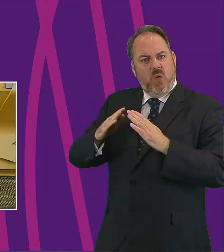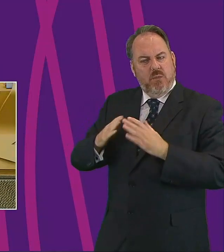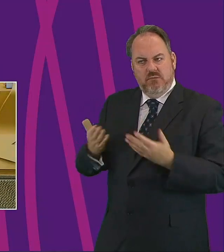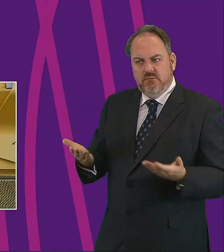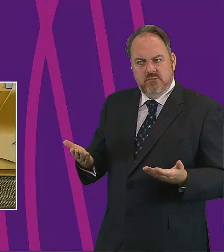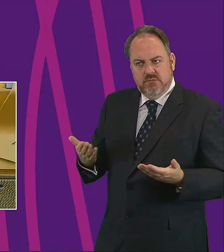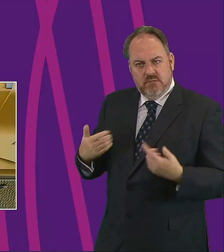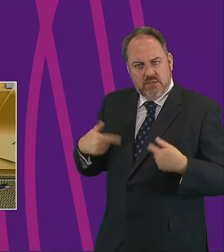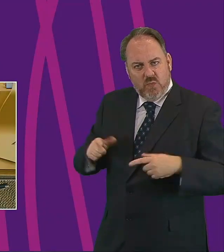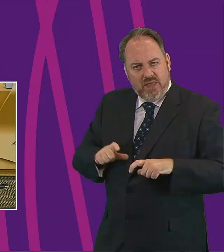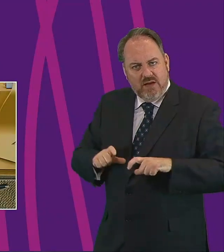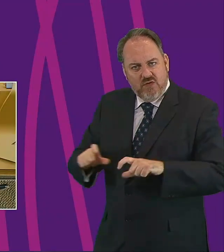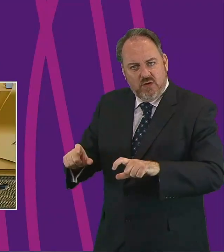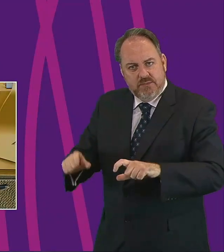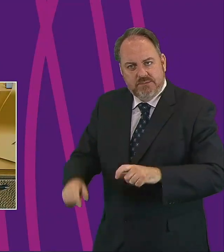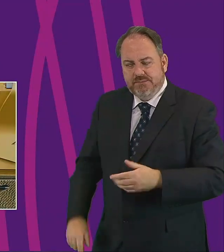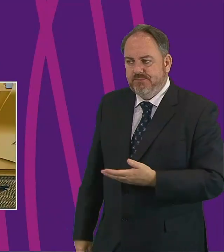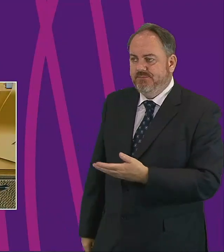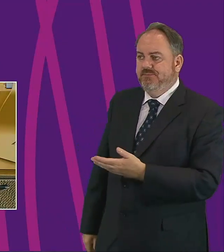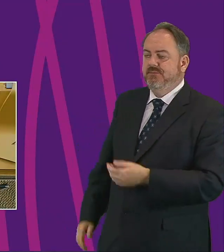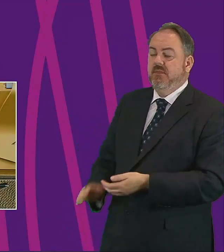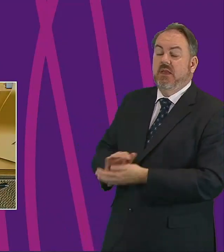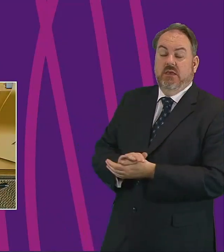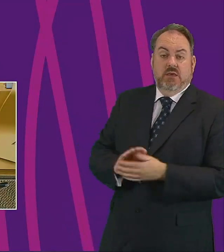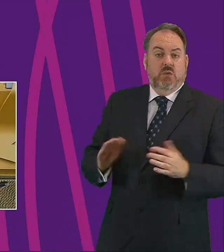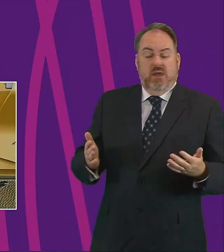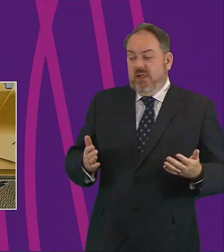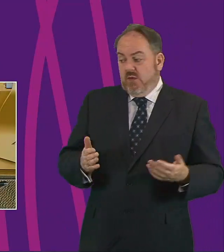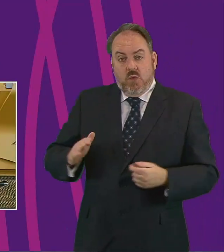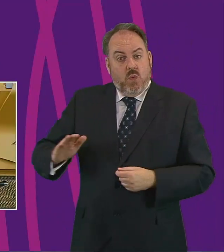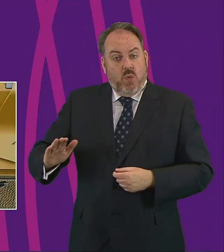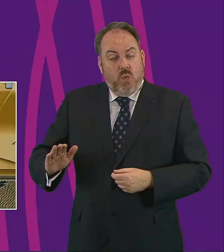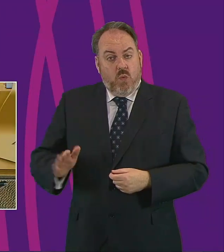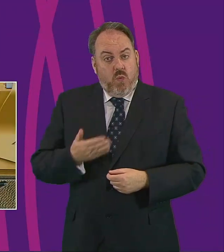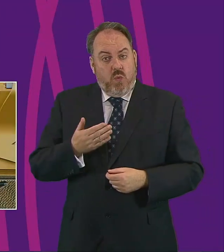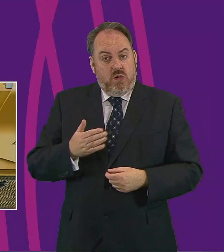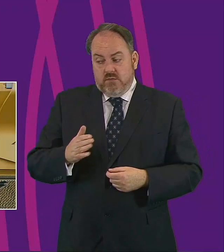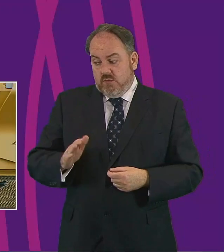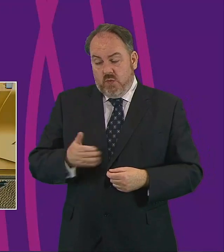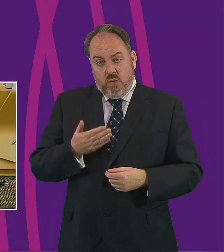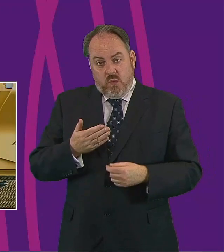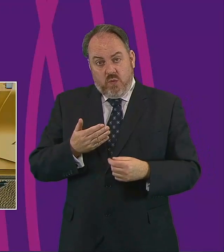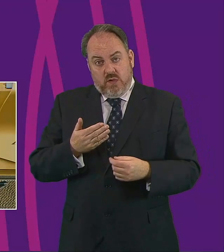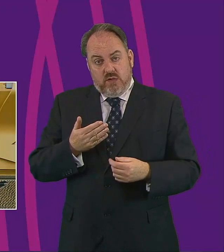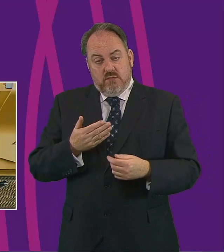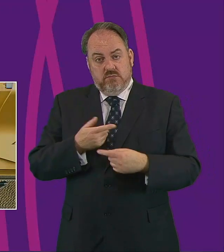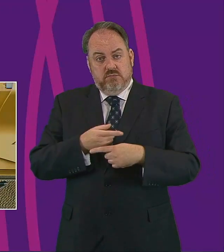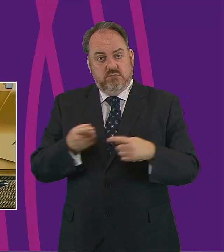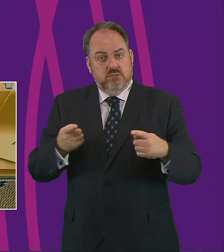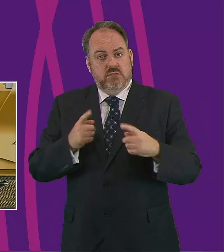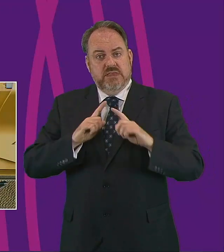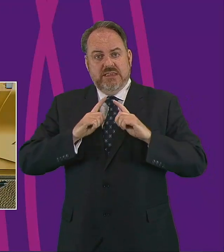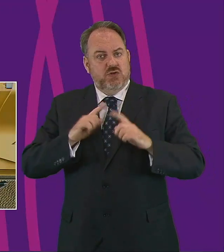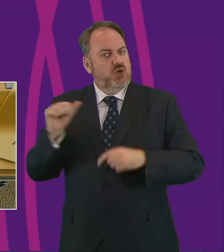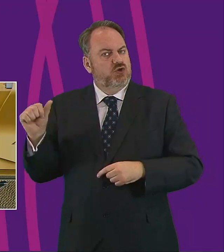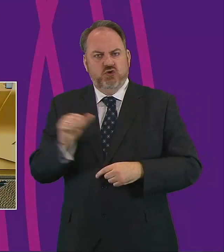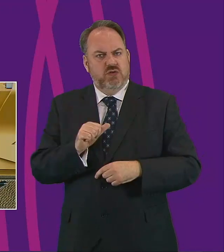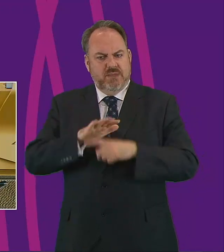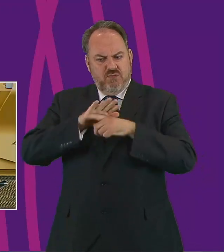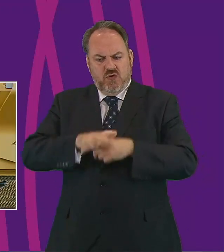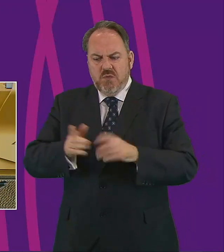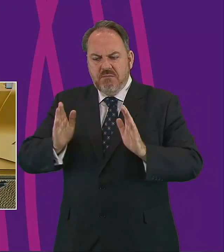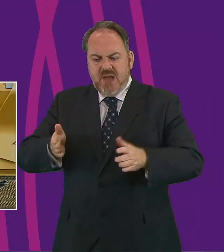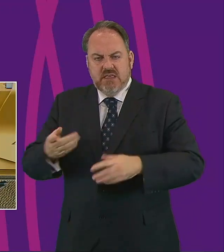I don't think staff in any sector of the economy should be put under pressure to do things that we are not